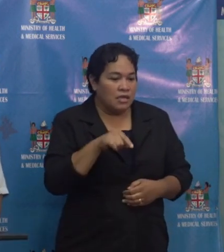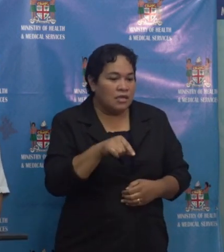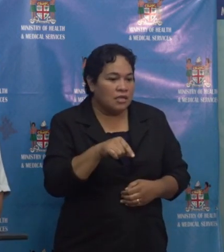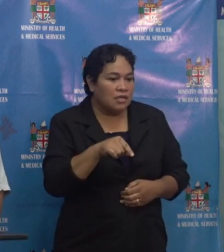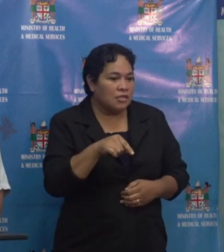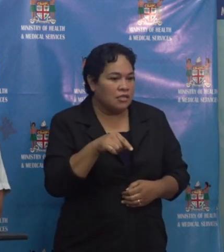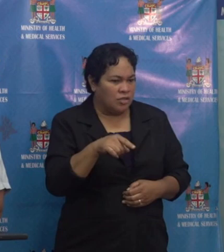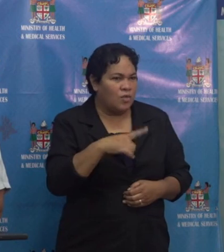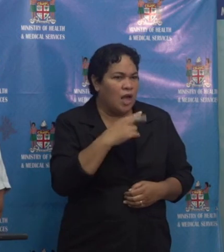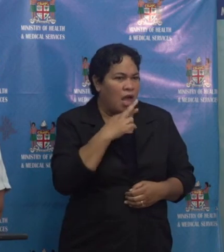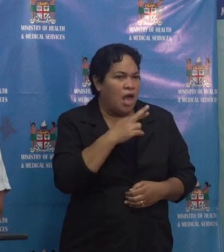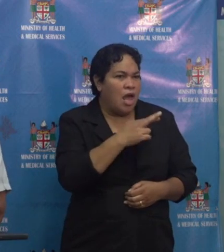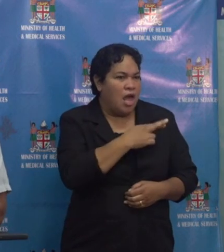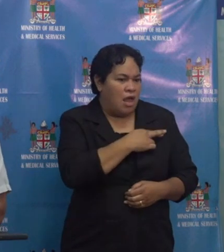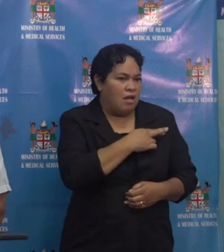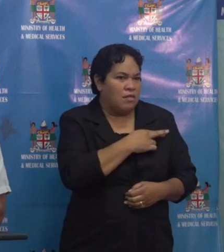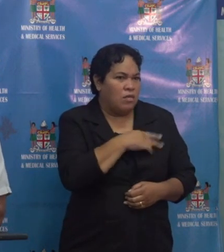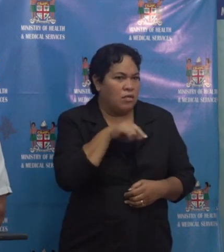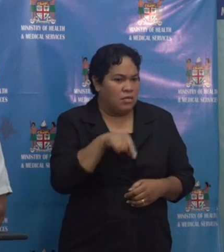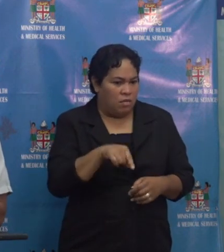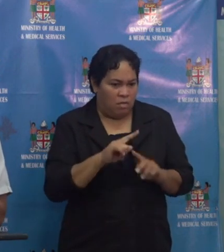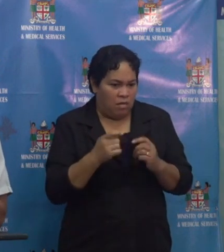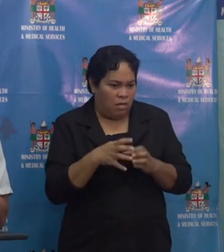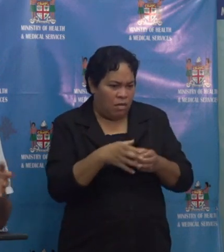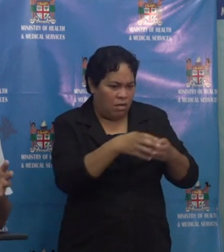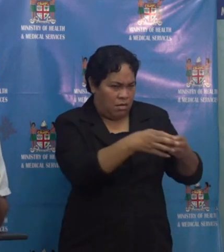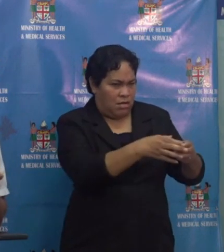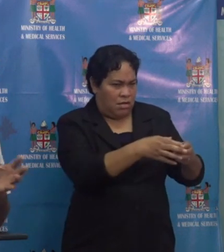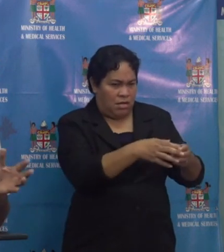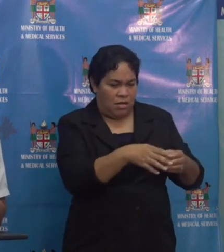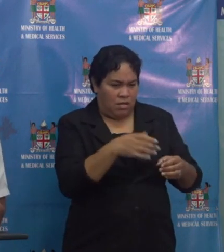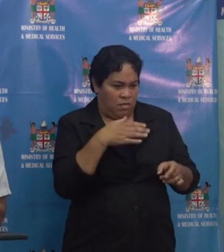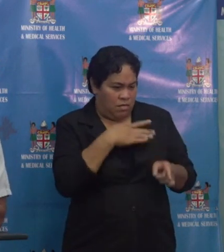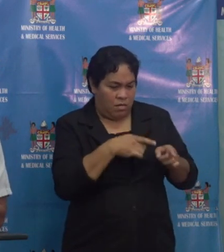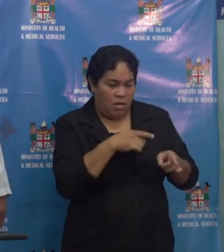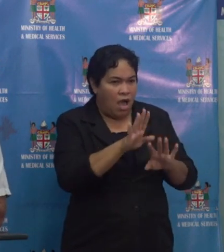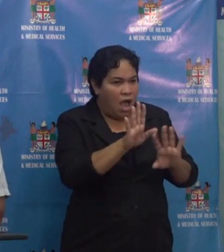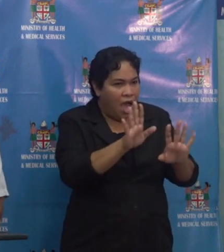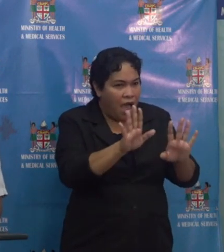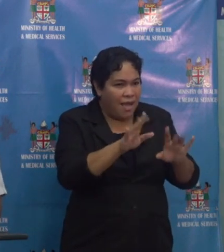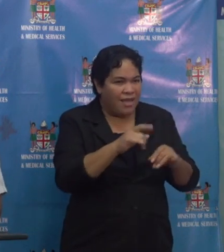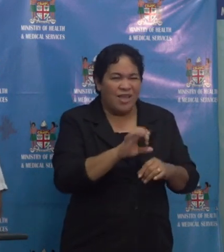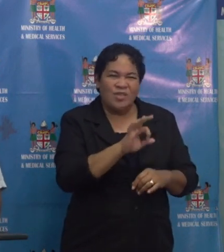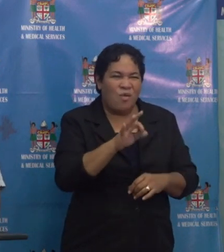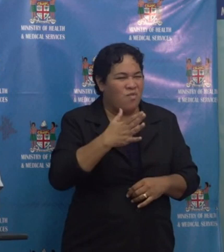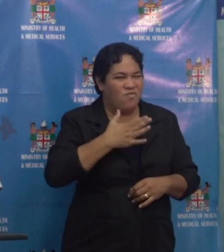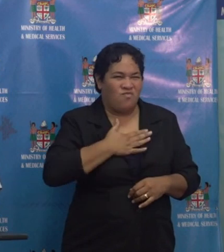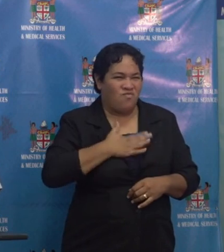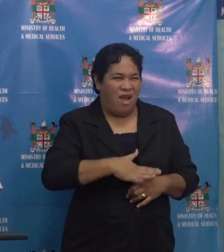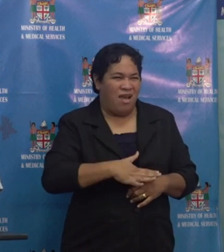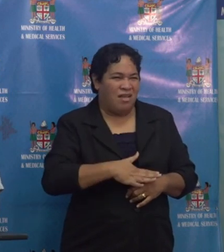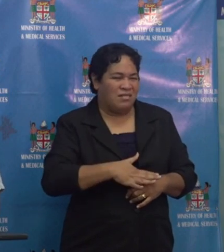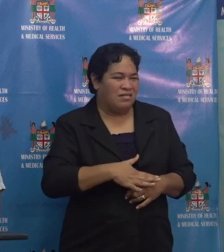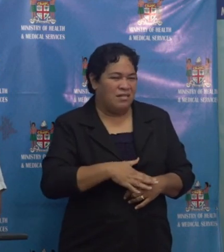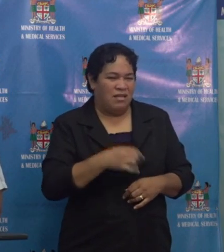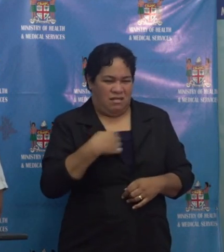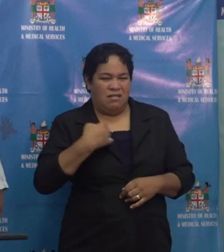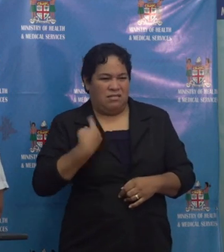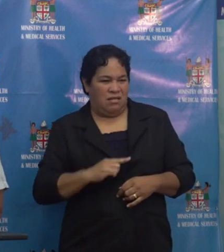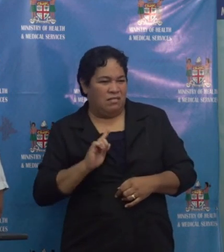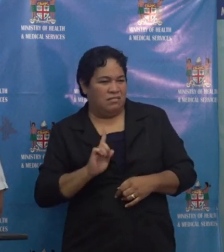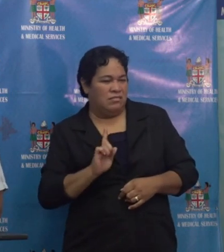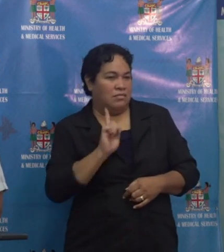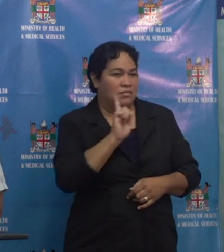on the ground, at this point in time, you know, like with this fight I've been mentioning, you know, the last thing we want to do now is to go and